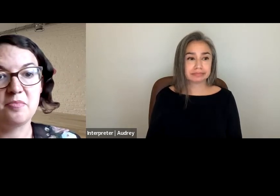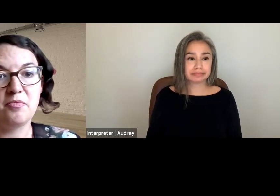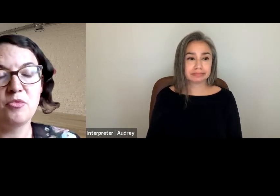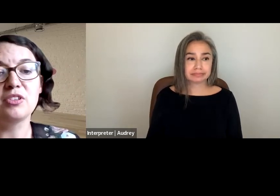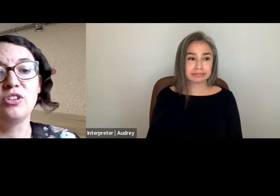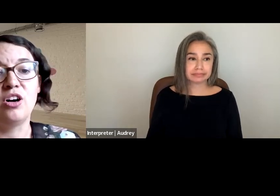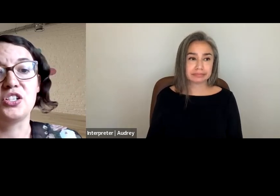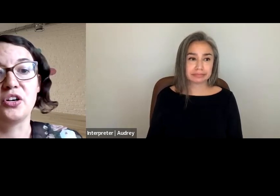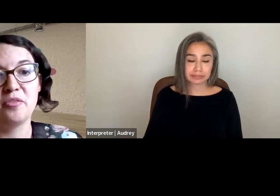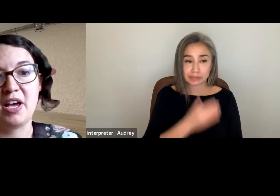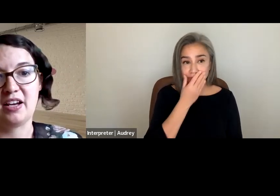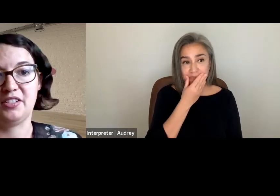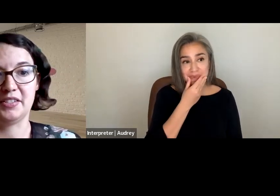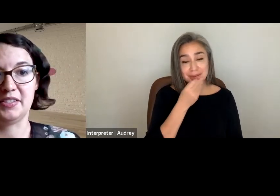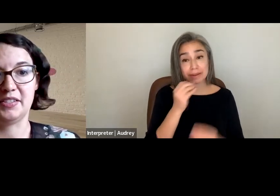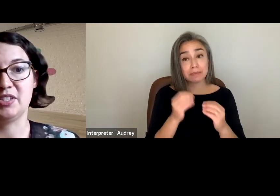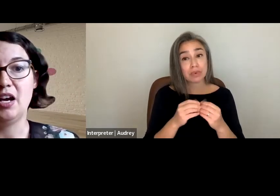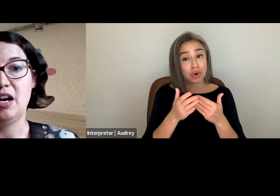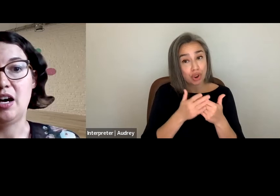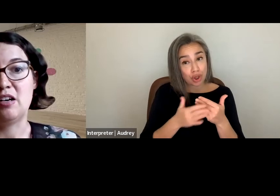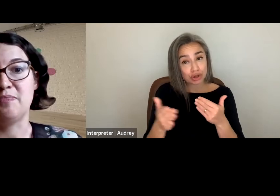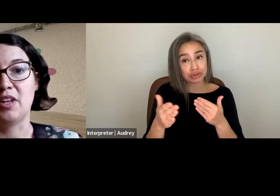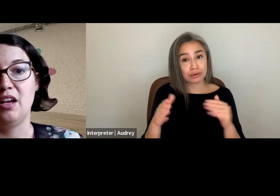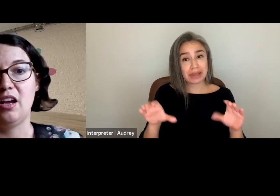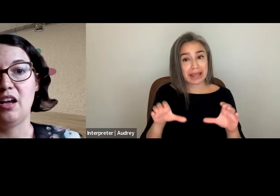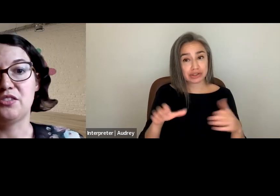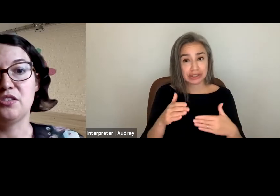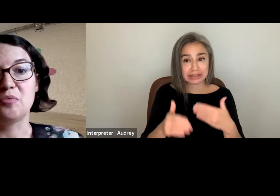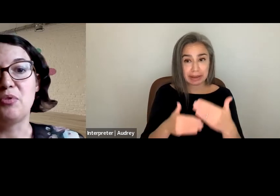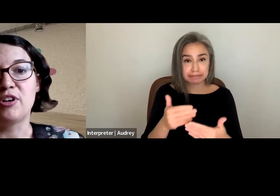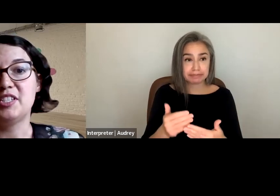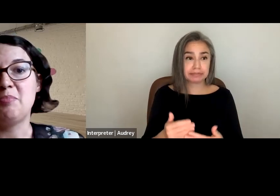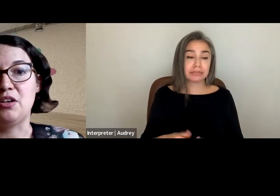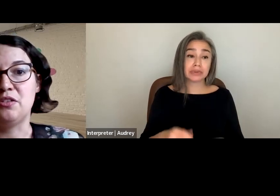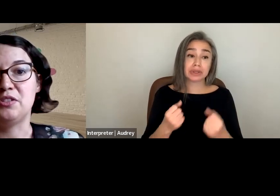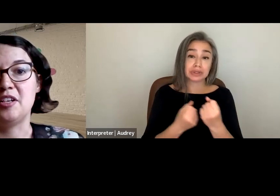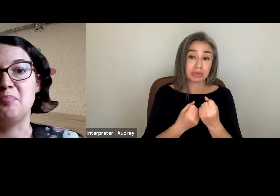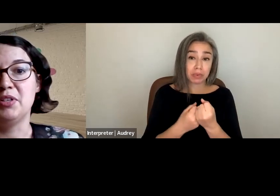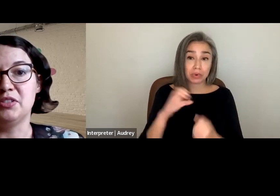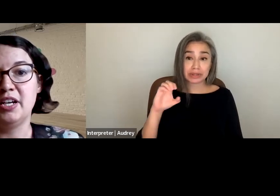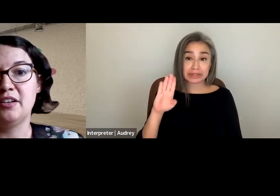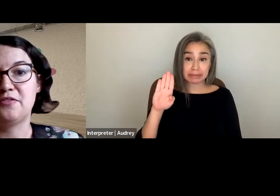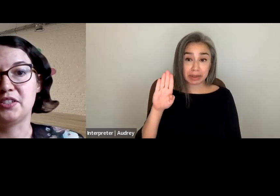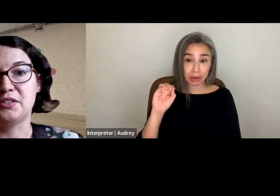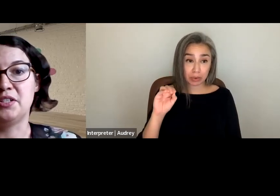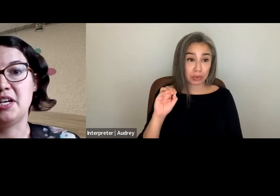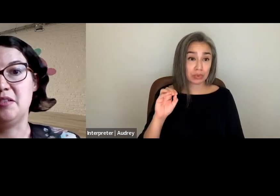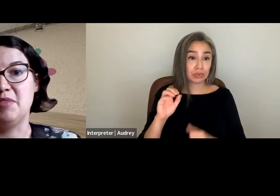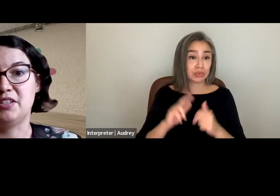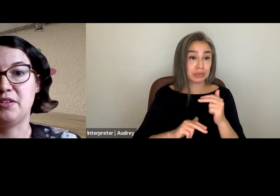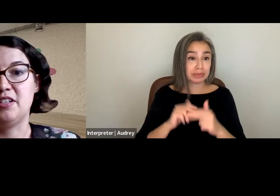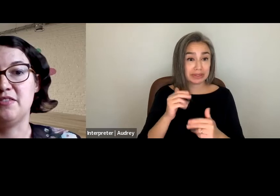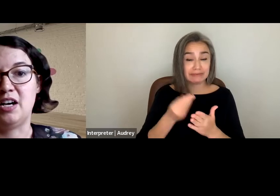And some more long-term action steps is to support CBOs in building fiscal